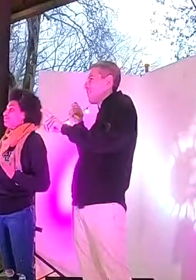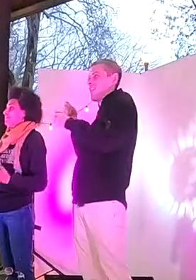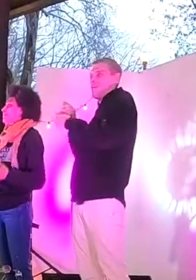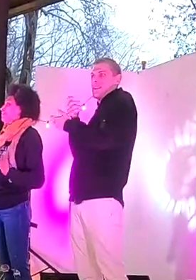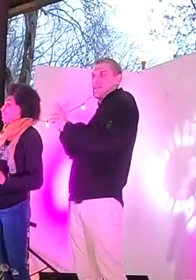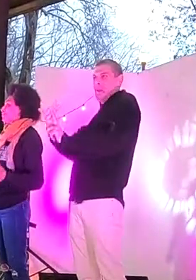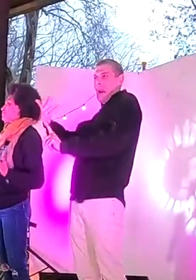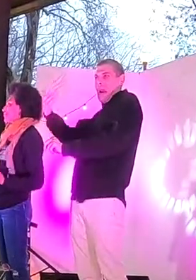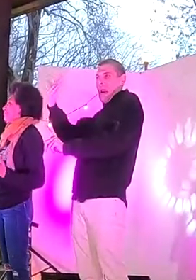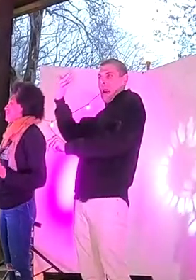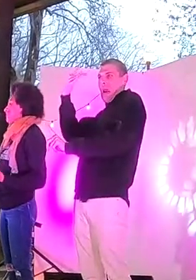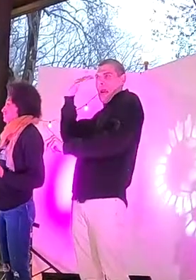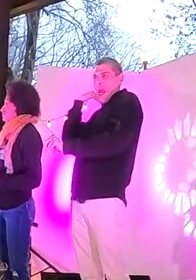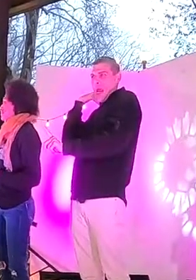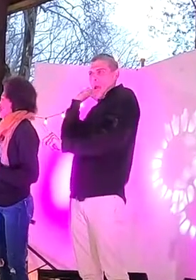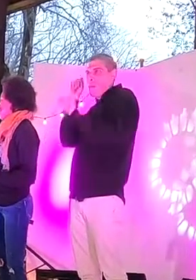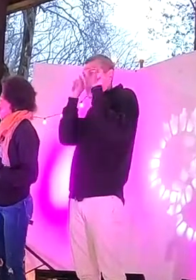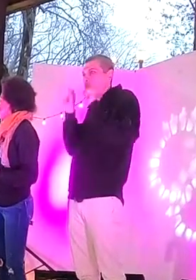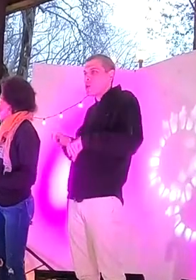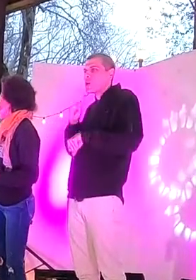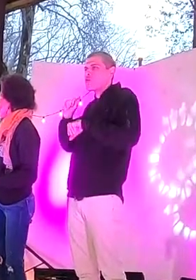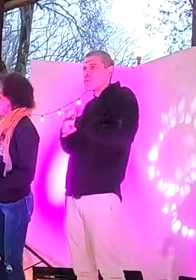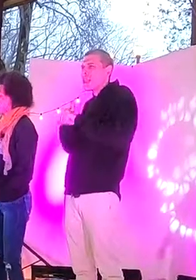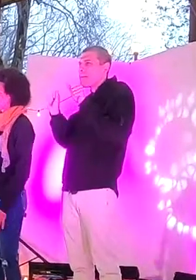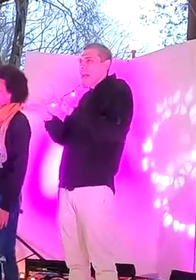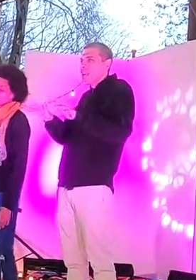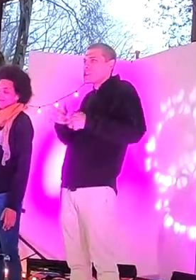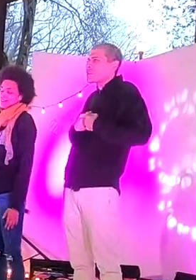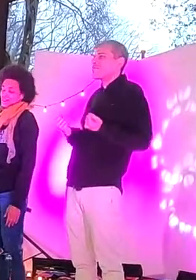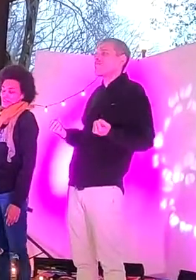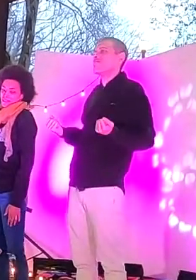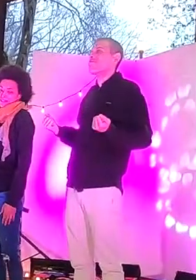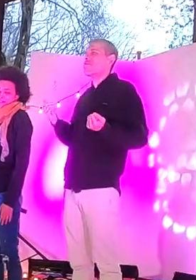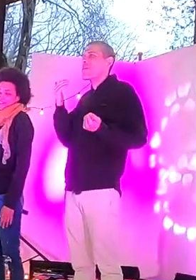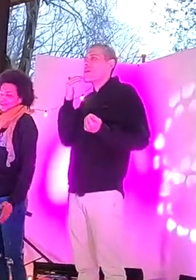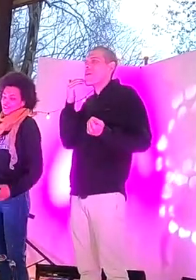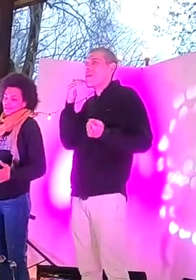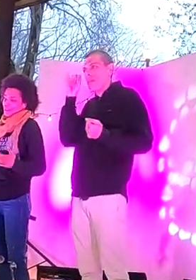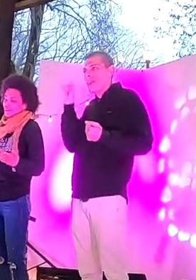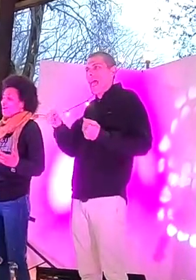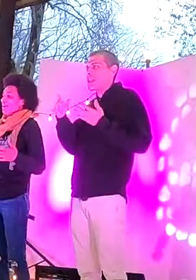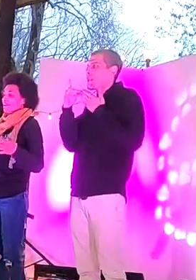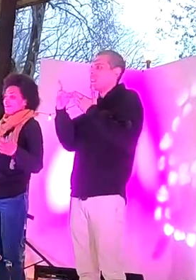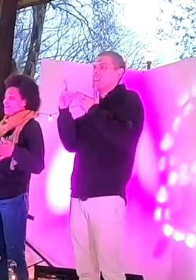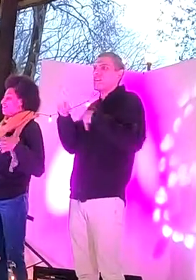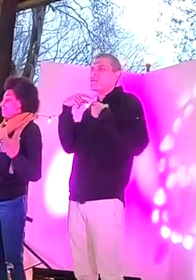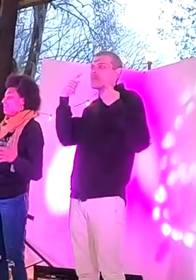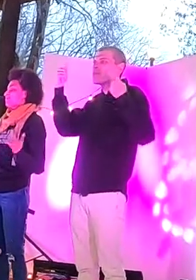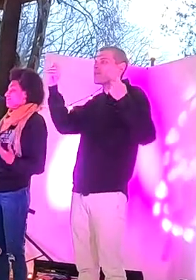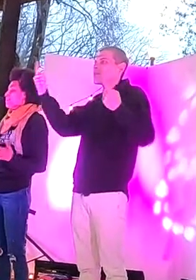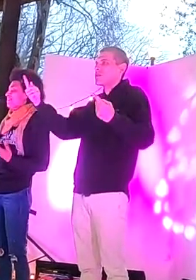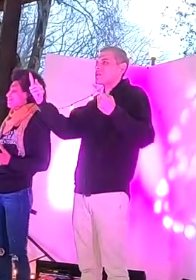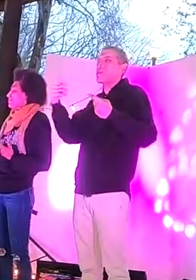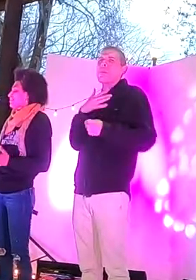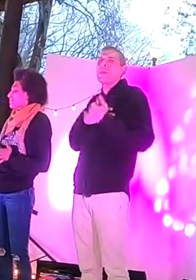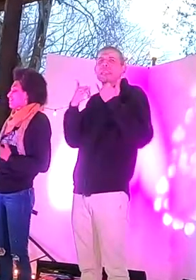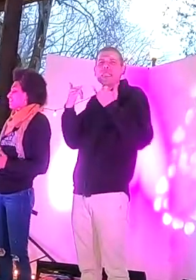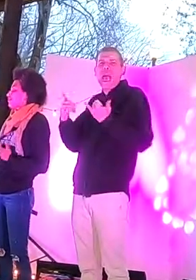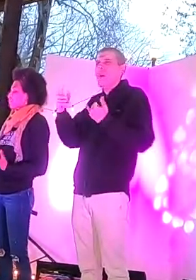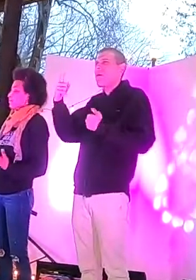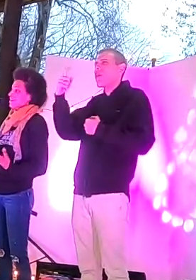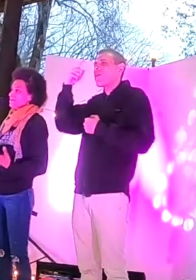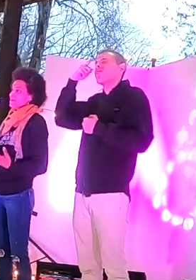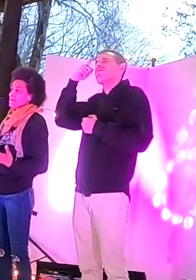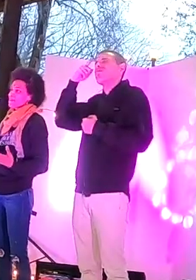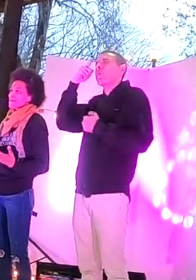when we were really able to bring our magic in an authentic way. So just if we could all think of something that brings us a